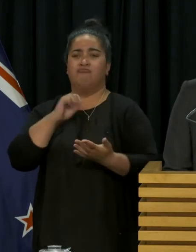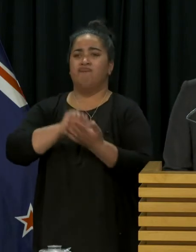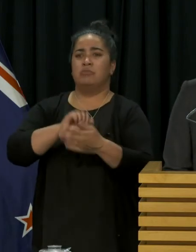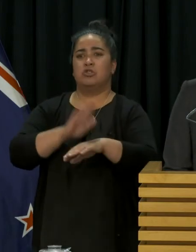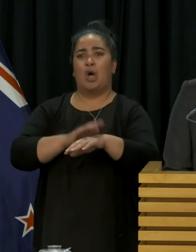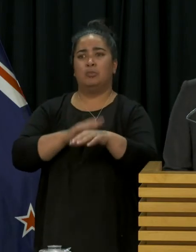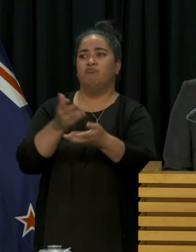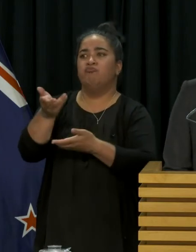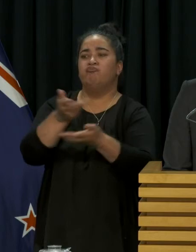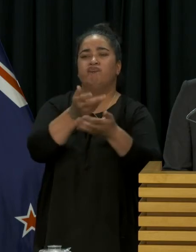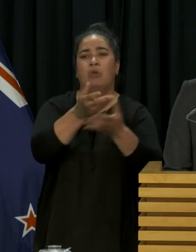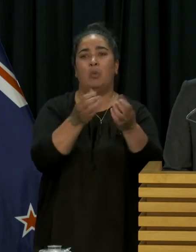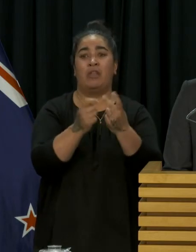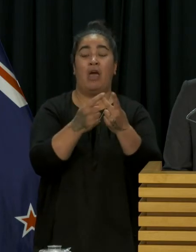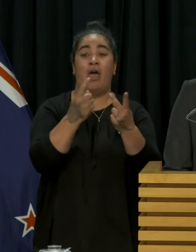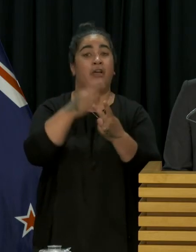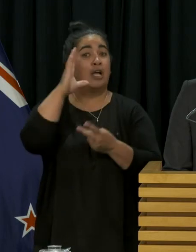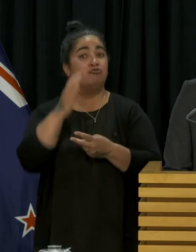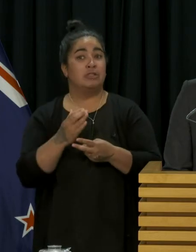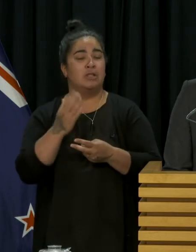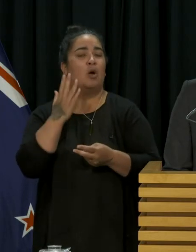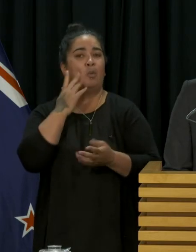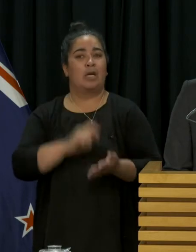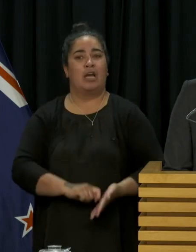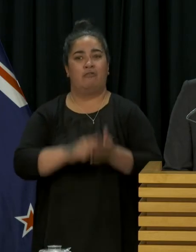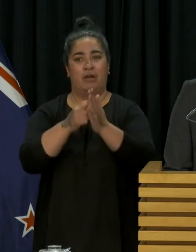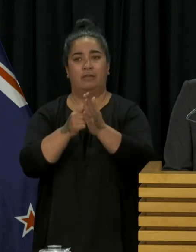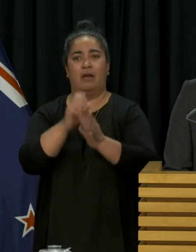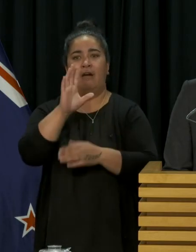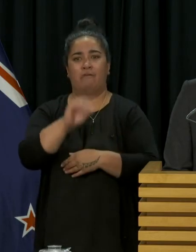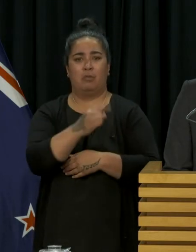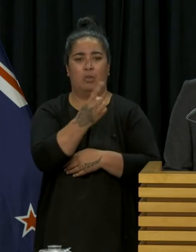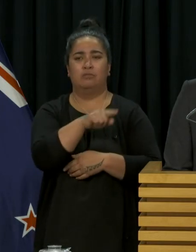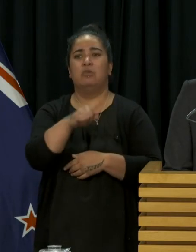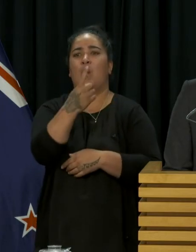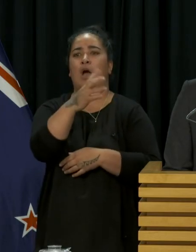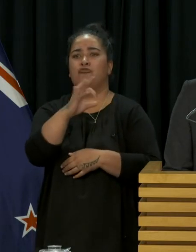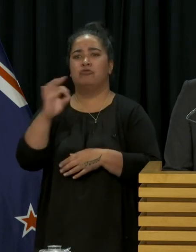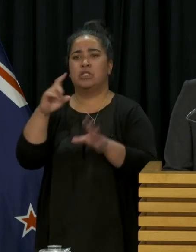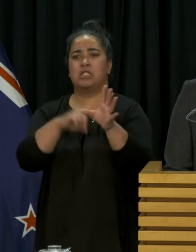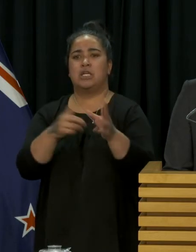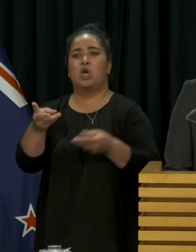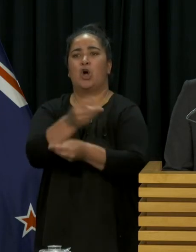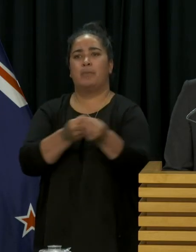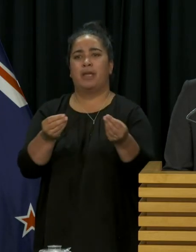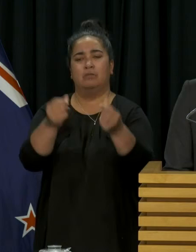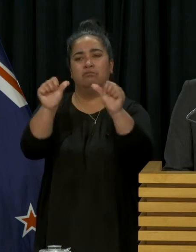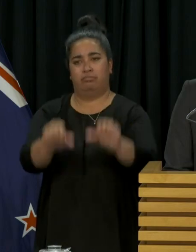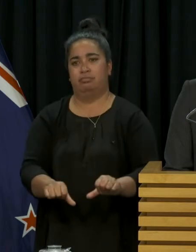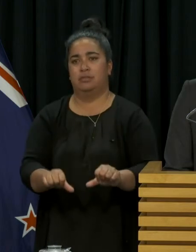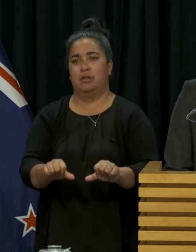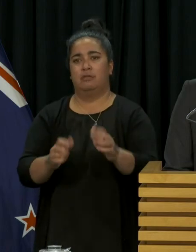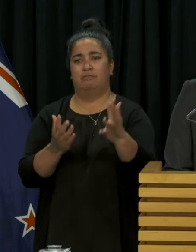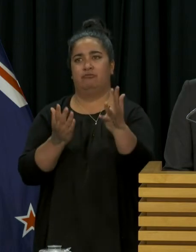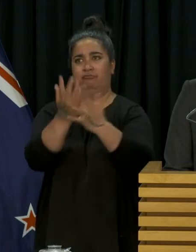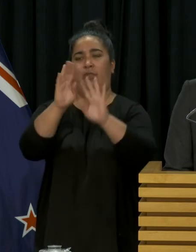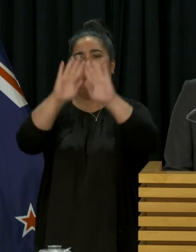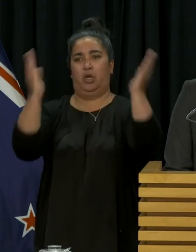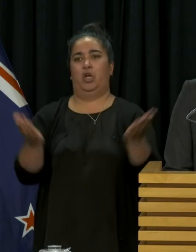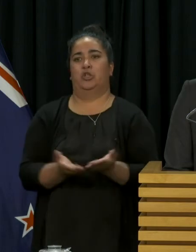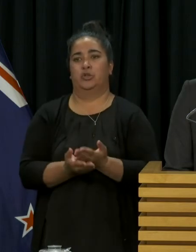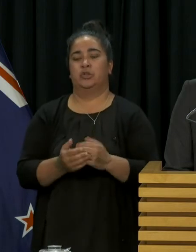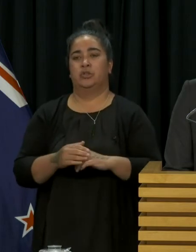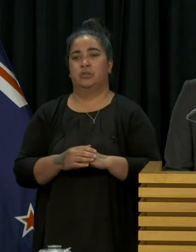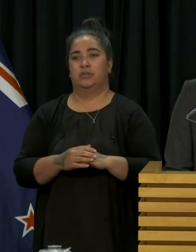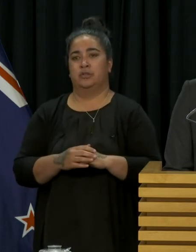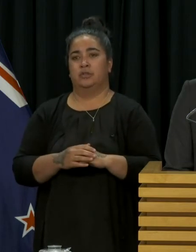nations as we move to recover from the 1-in-100-year economic downturn that's being experienced globally. On